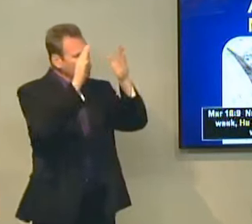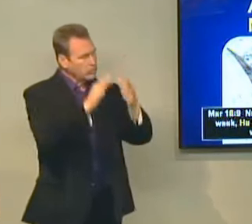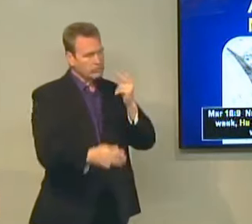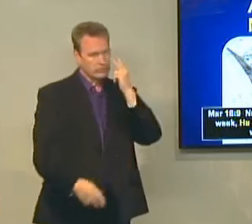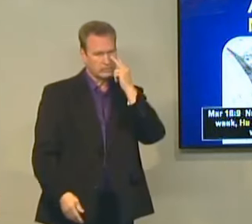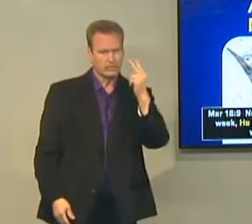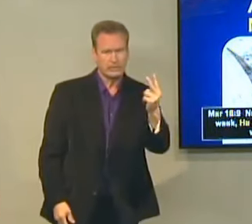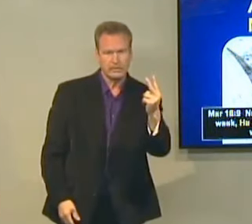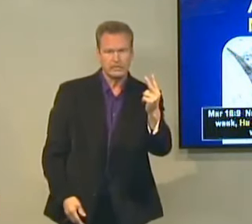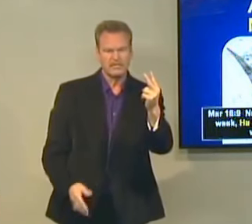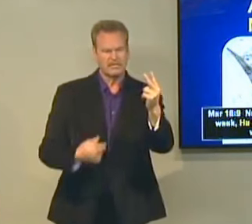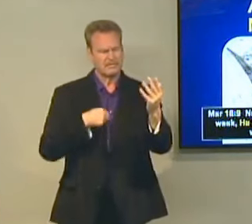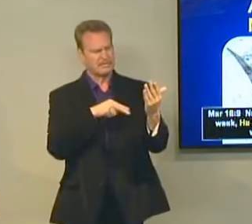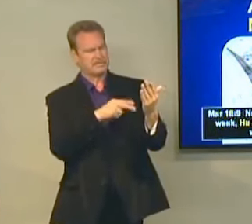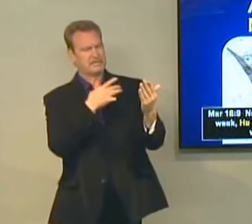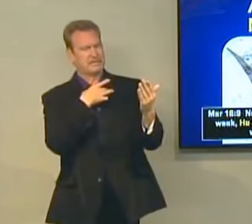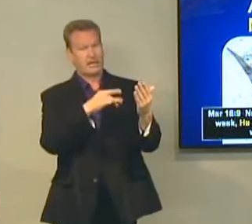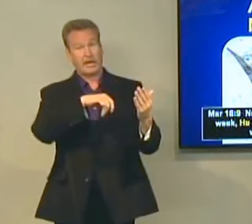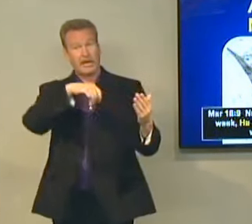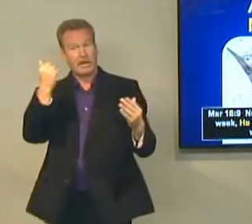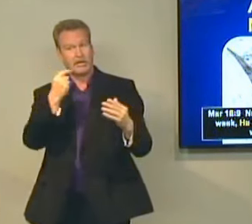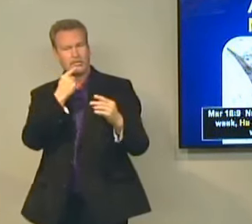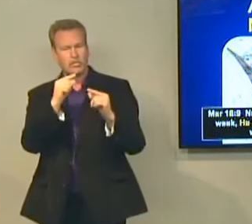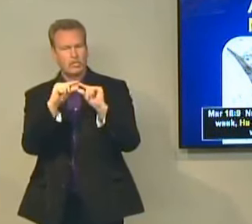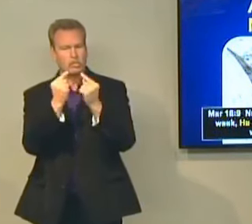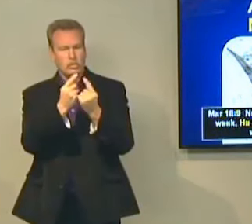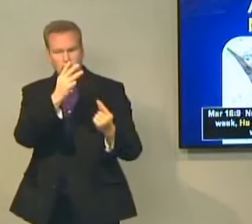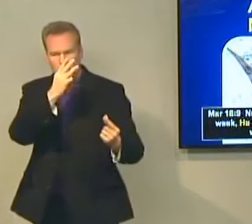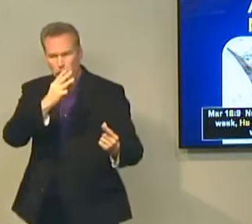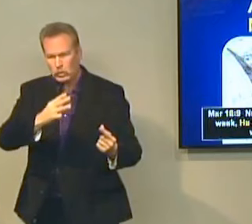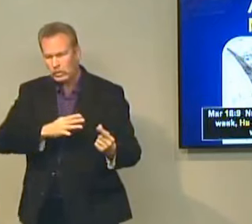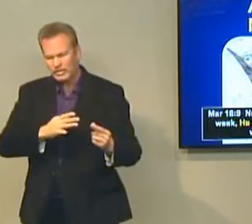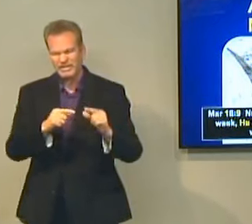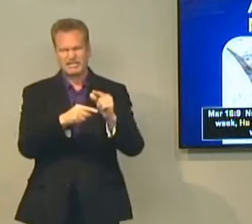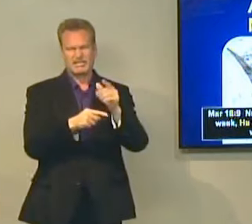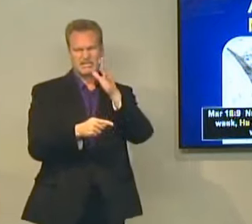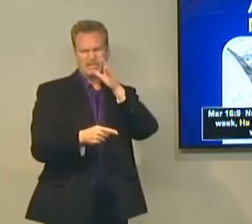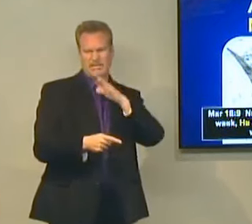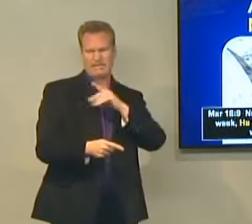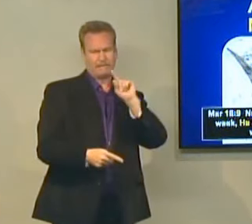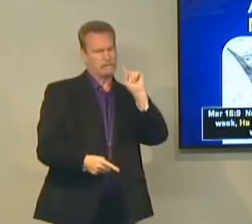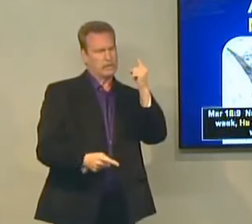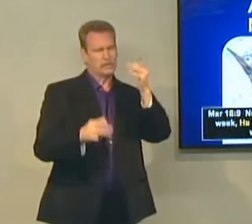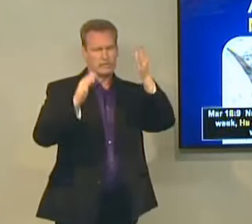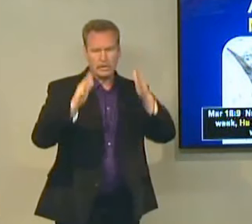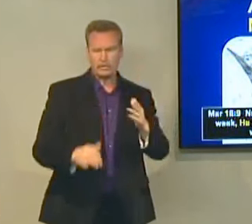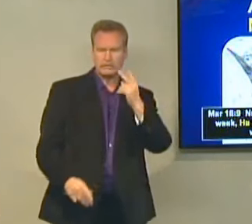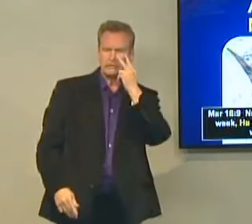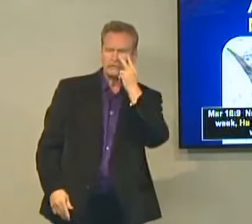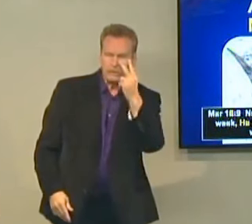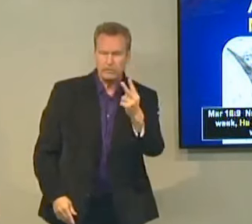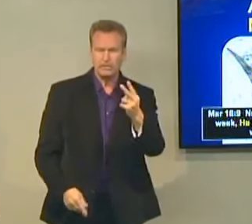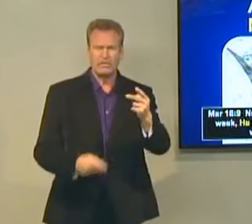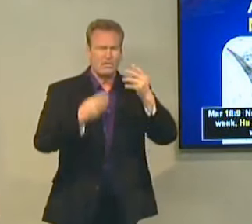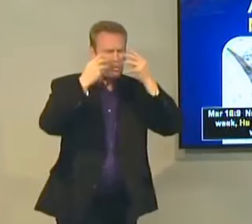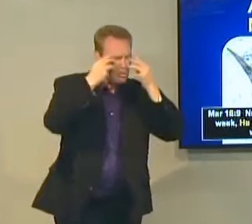This is the first person that Jesus appeared to. Other times people say a group. All the texts